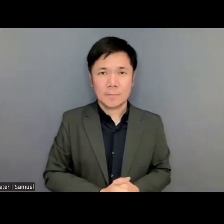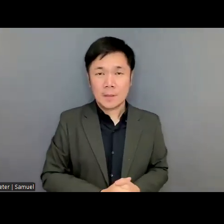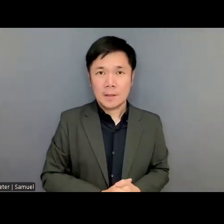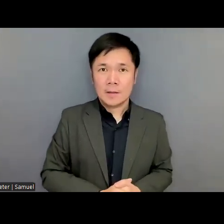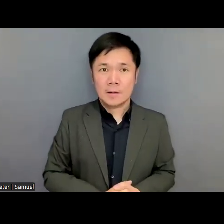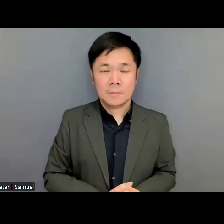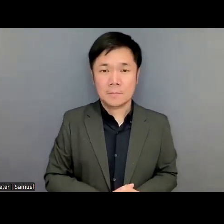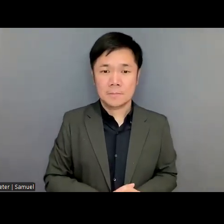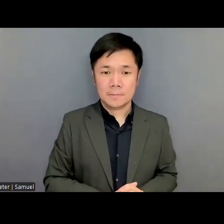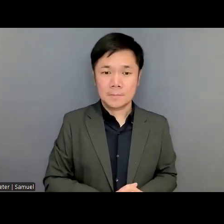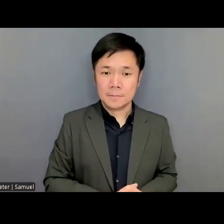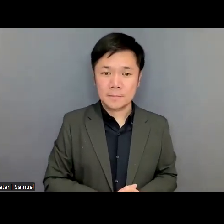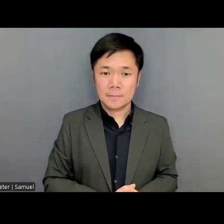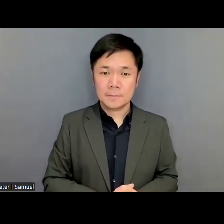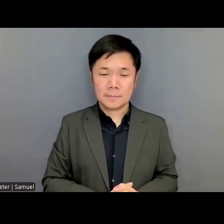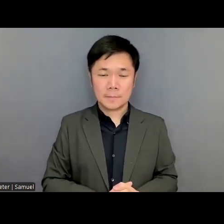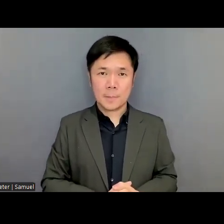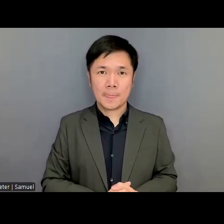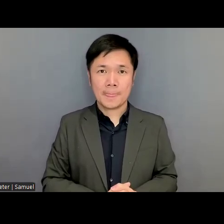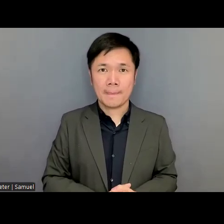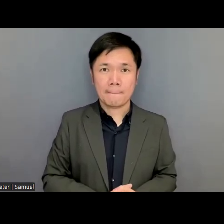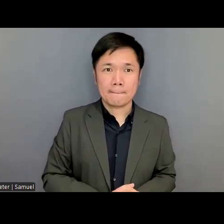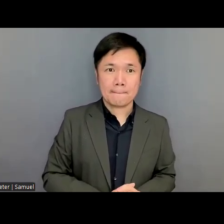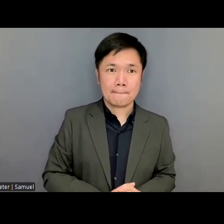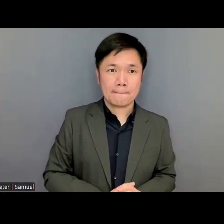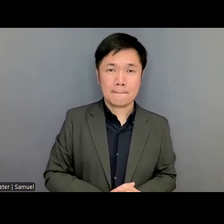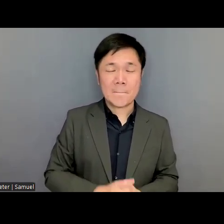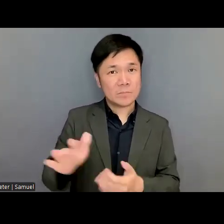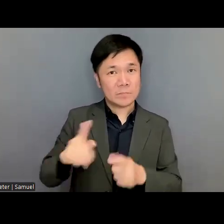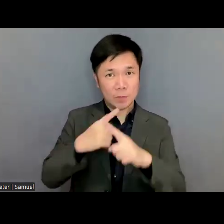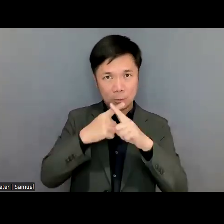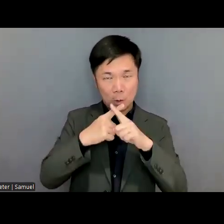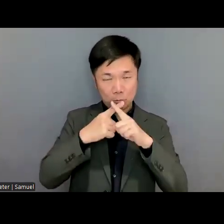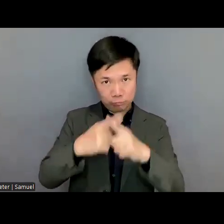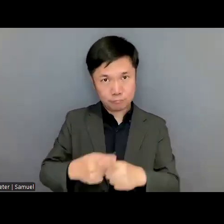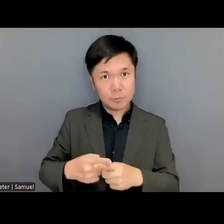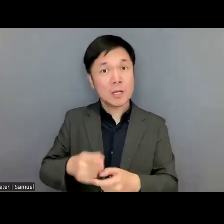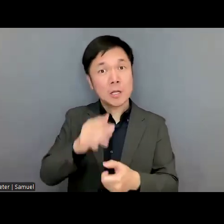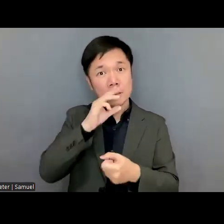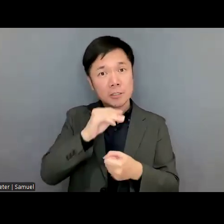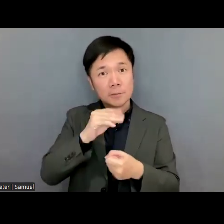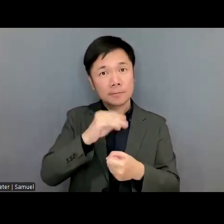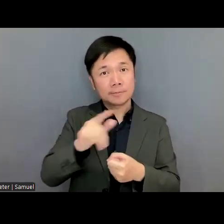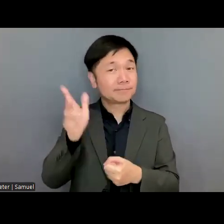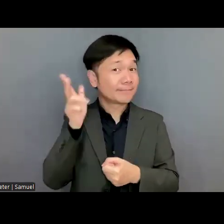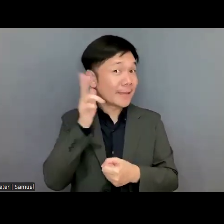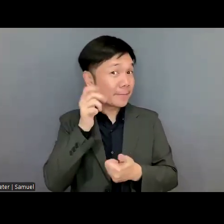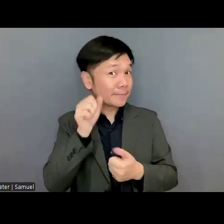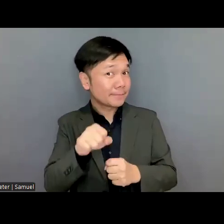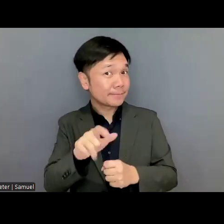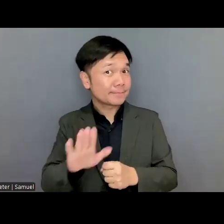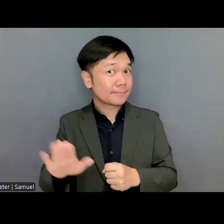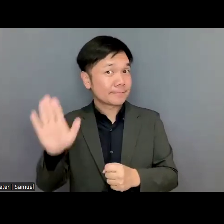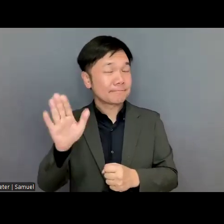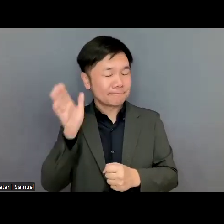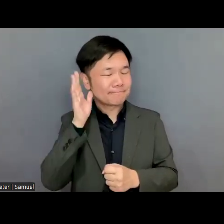maybe the logistic team can put your mic on? Oh. Can you hear me? Yes, we can hear